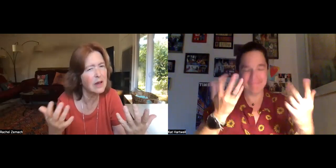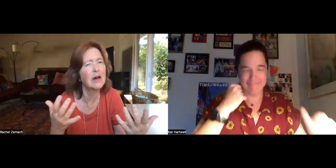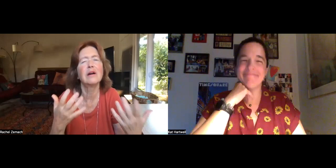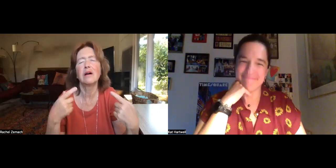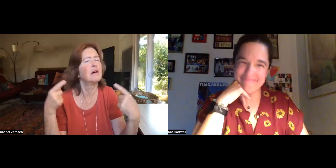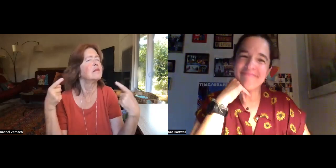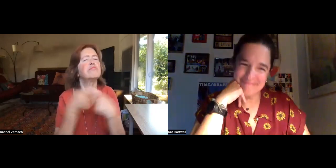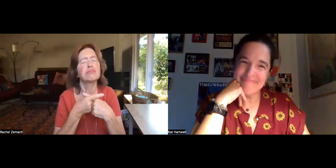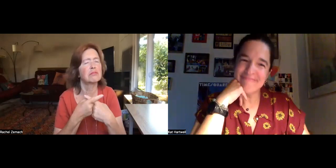Yeah.